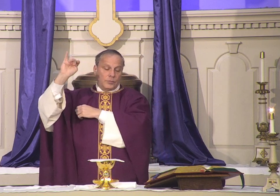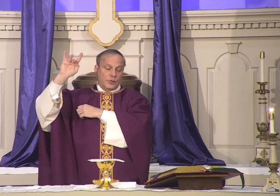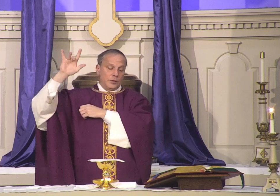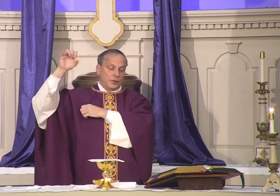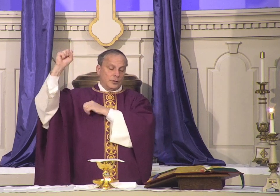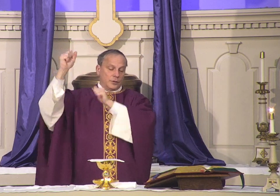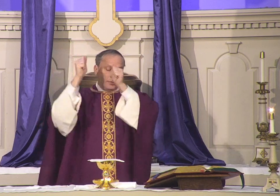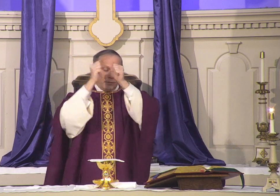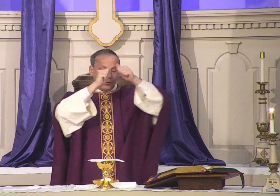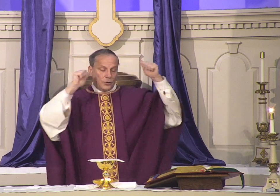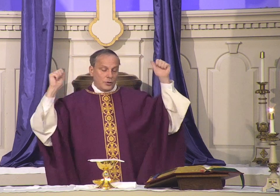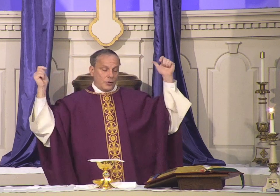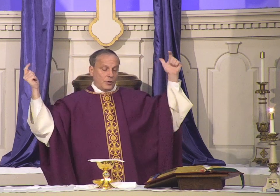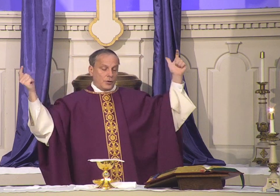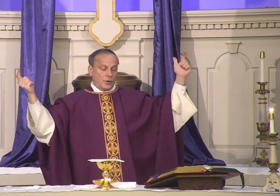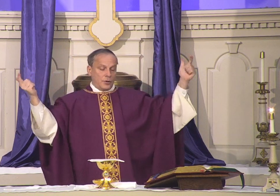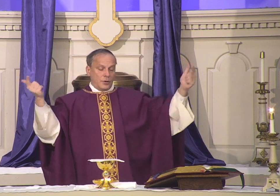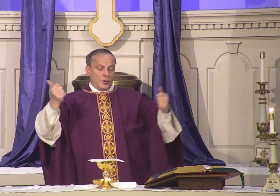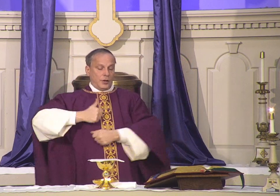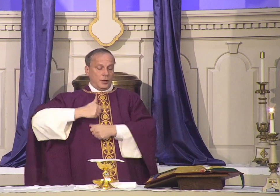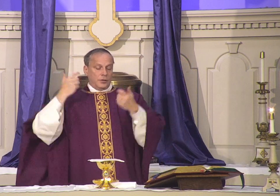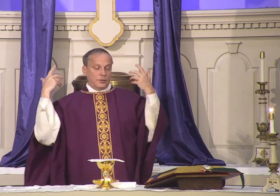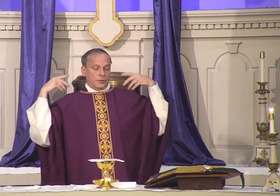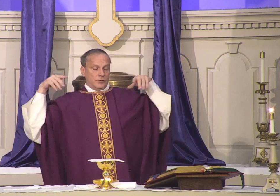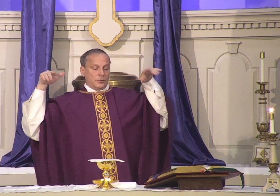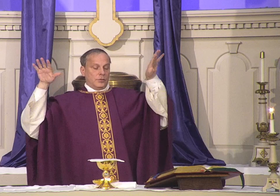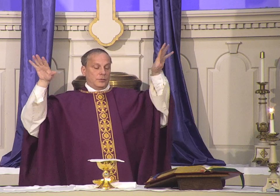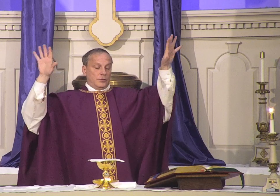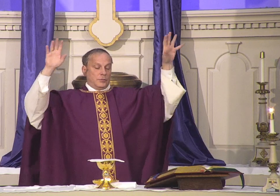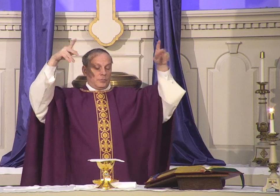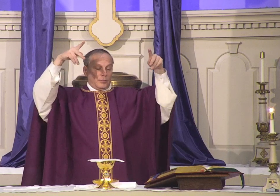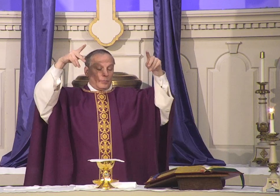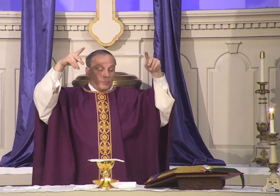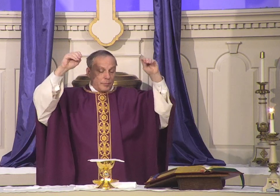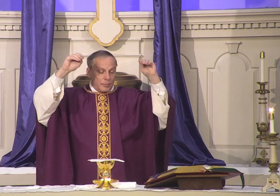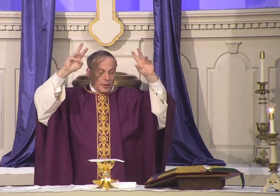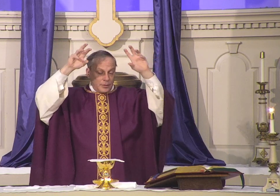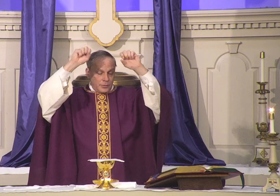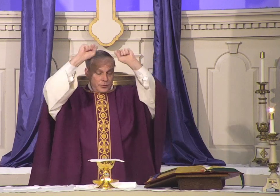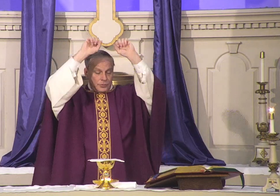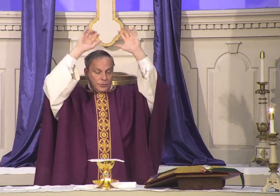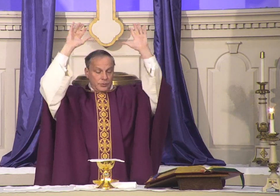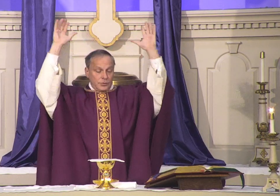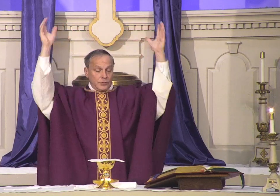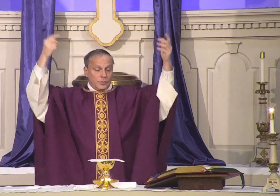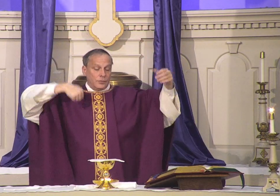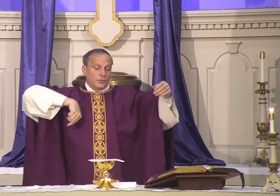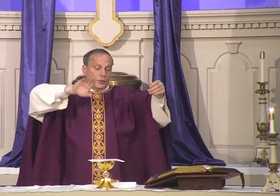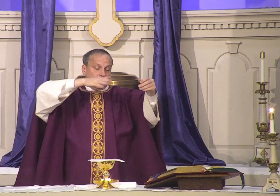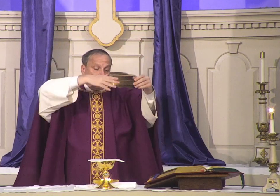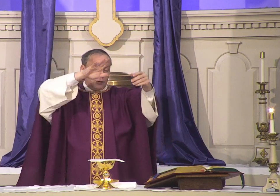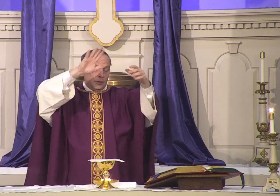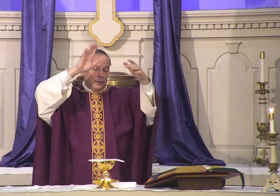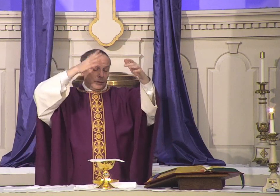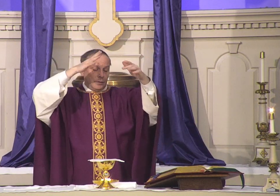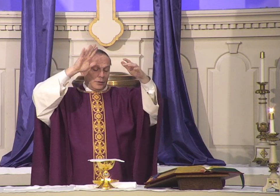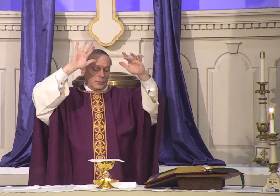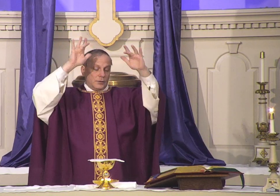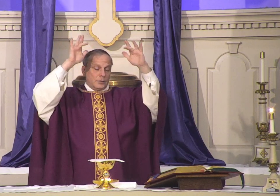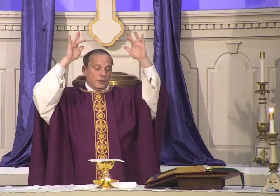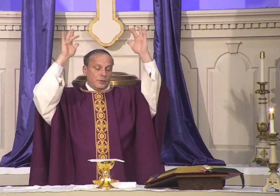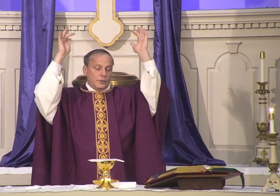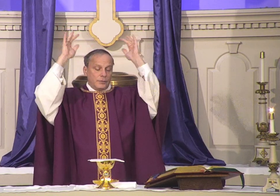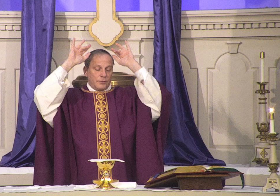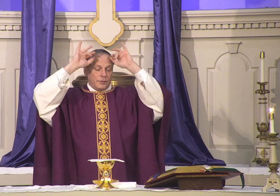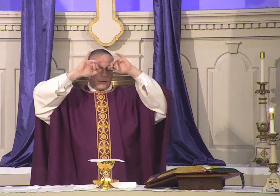and dominions, and with all the hosts and powers of heaven, we sing the hymn of